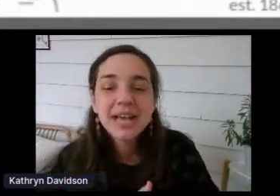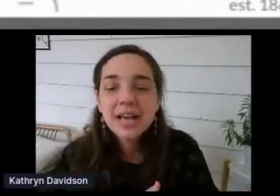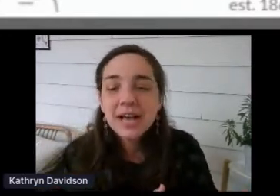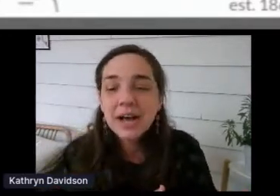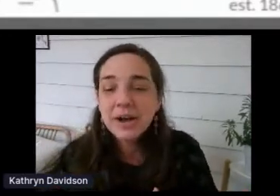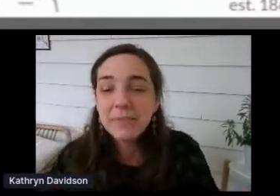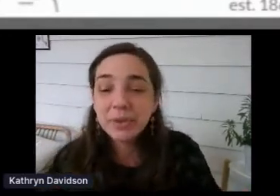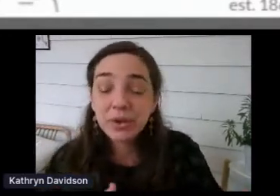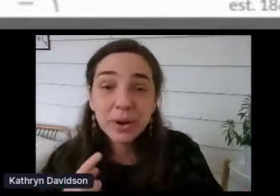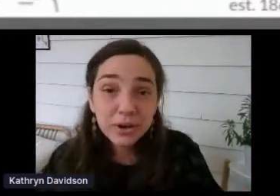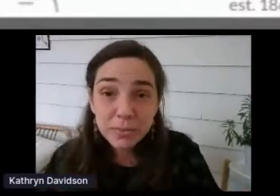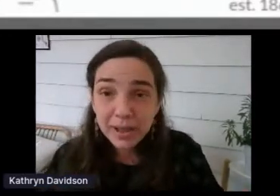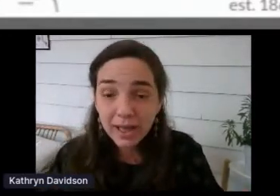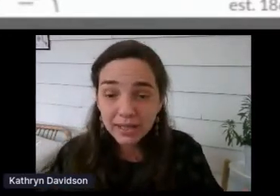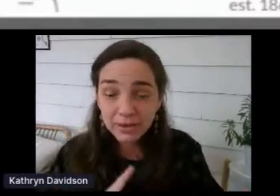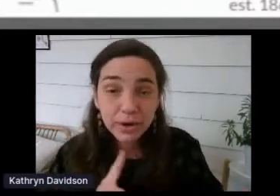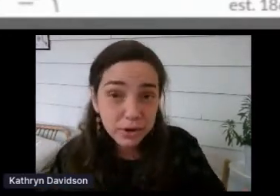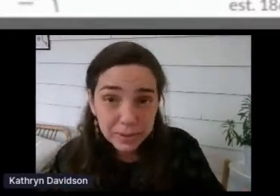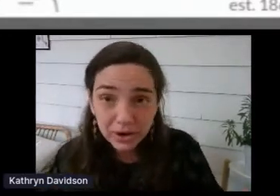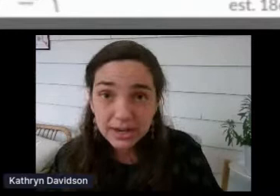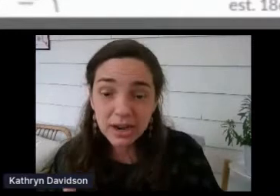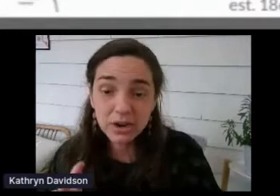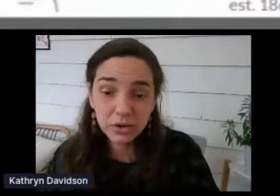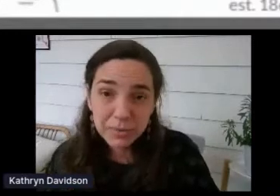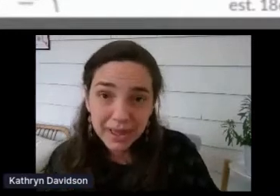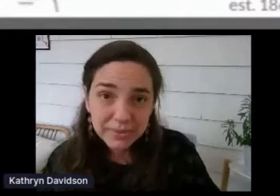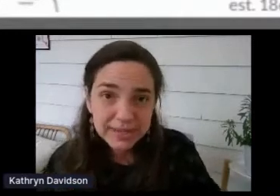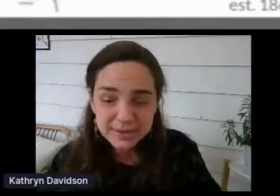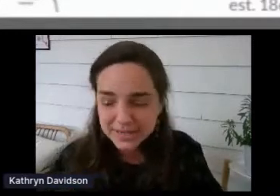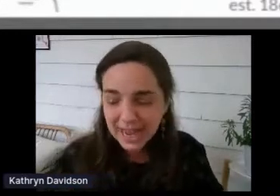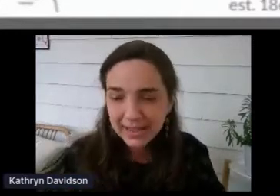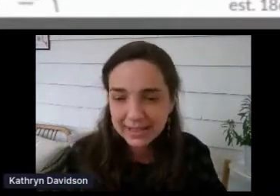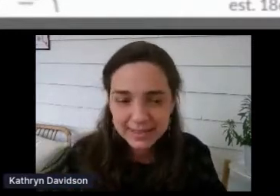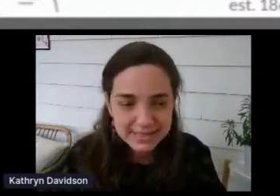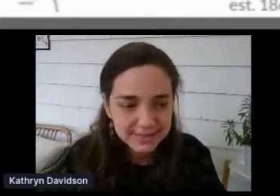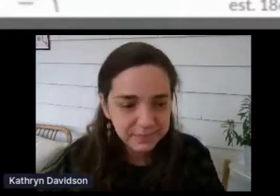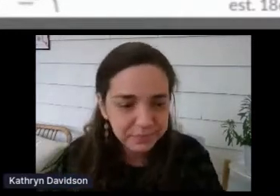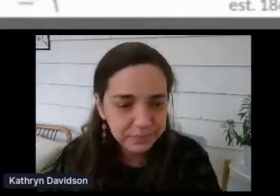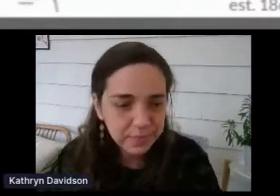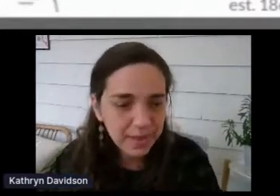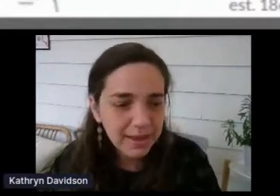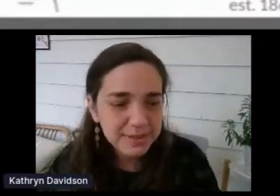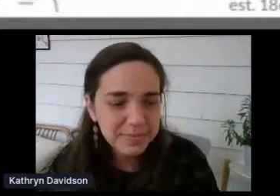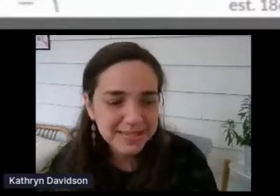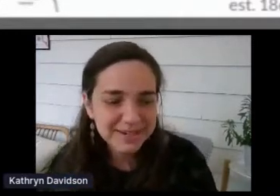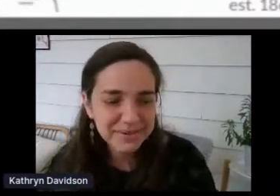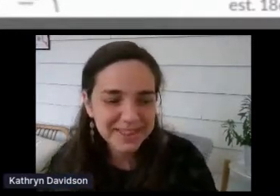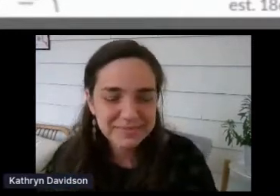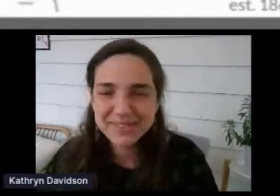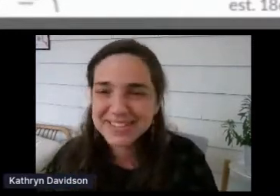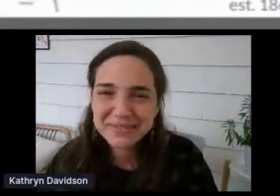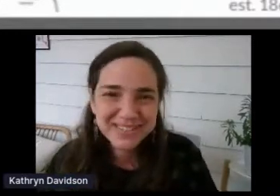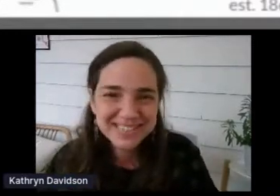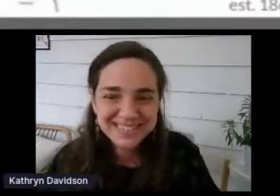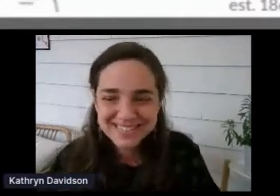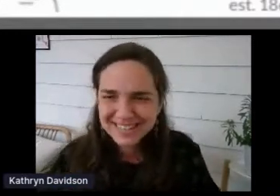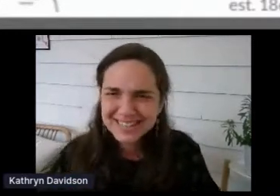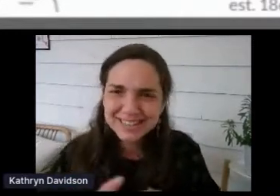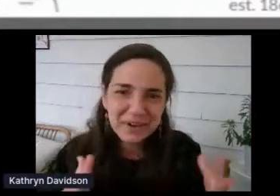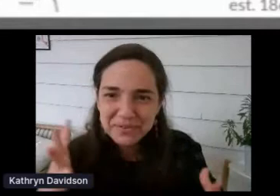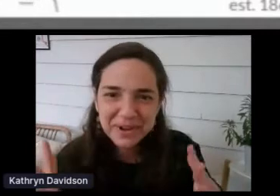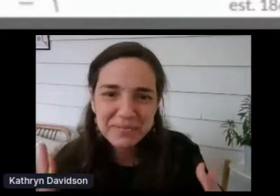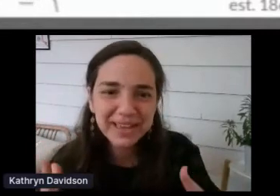stages, critical period and neural pathways. I wanted to highlight this just because I know the theme of this conference